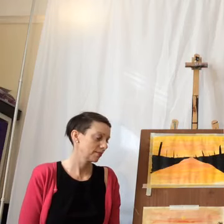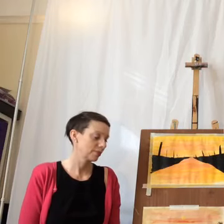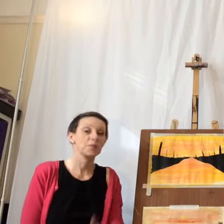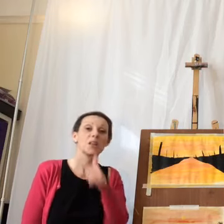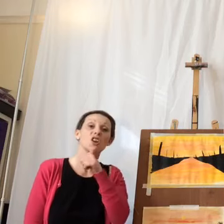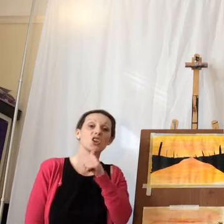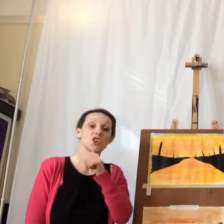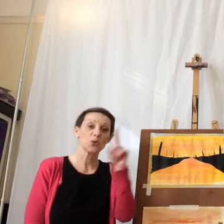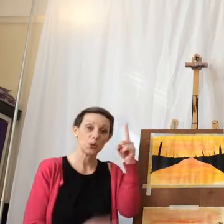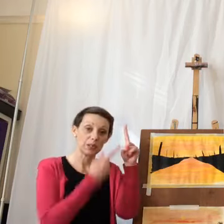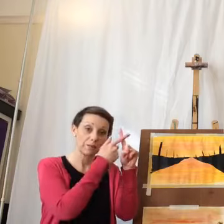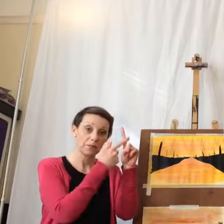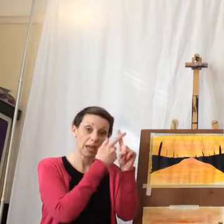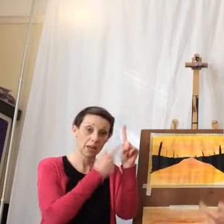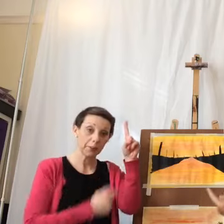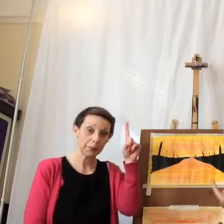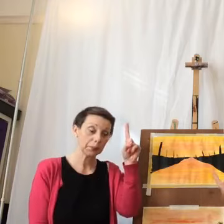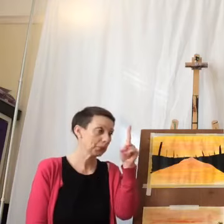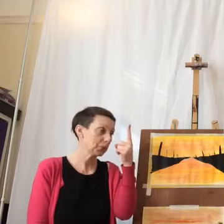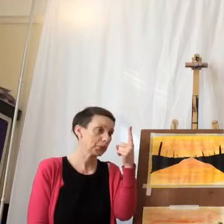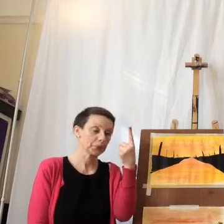is my favourite bit.